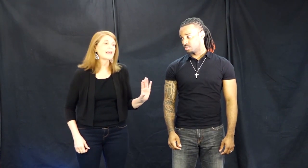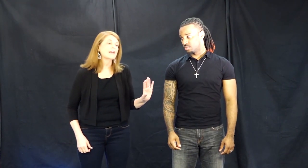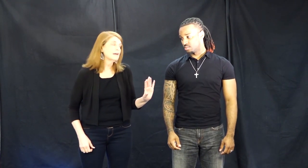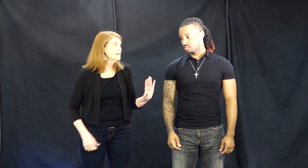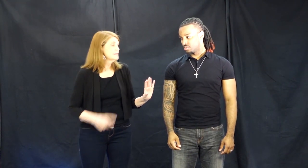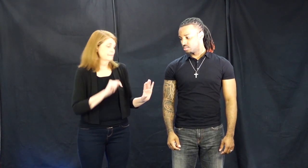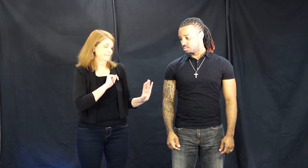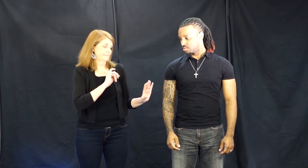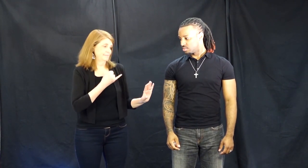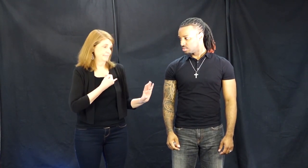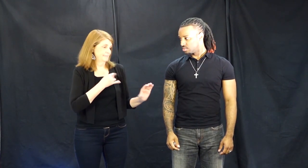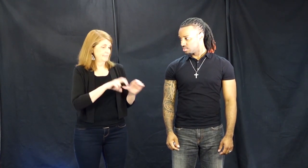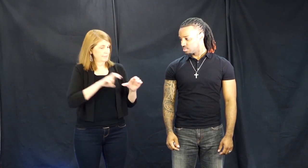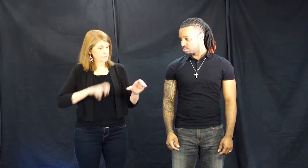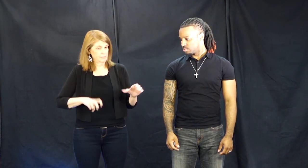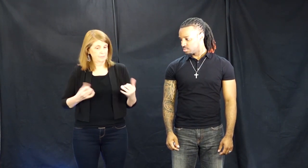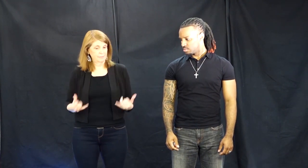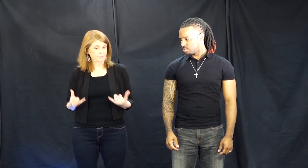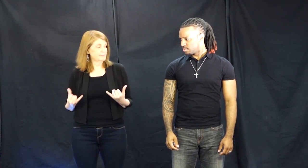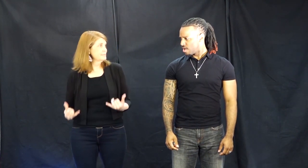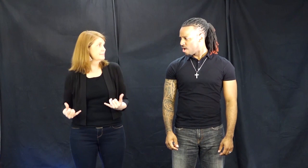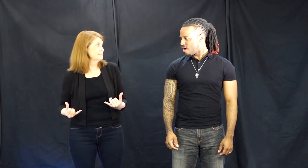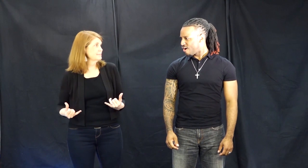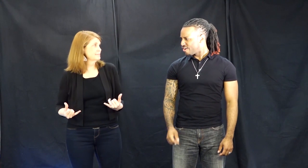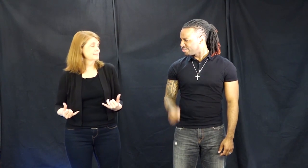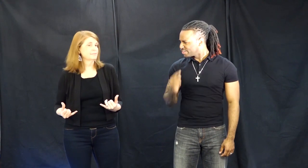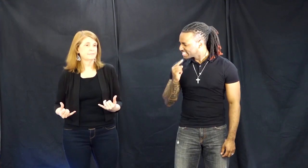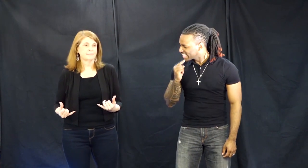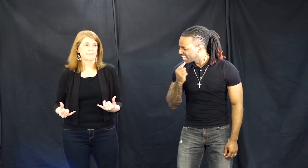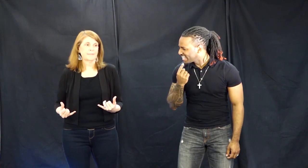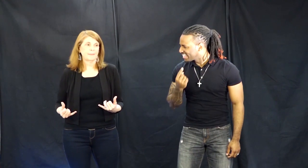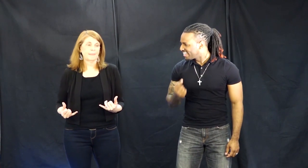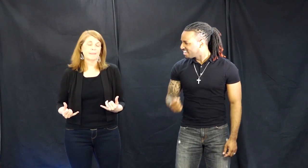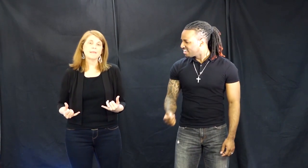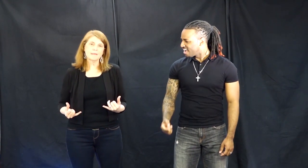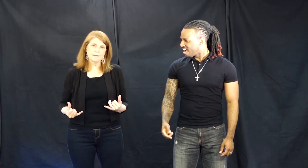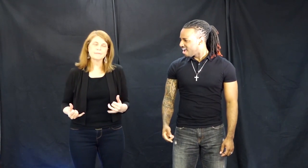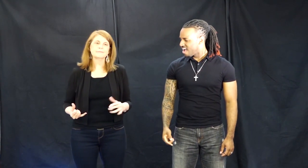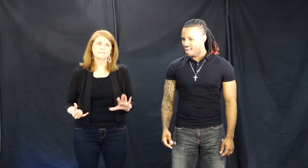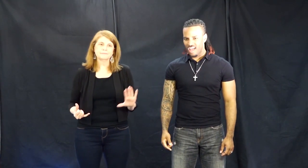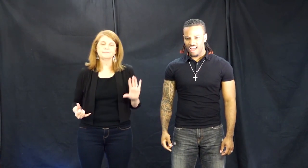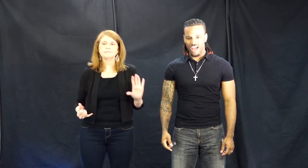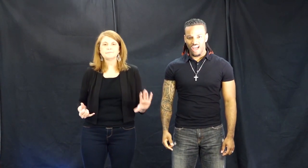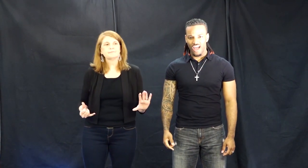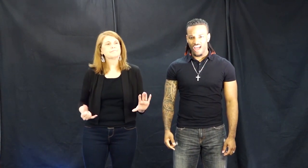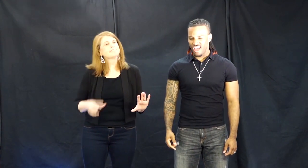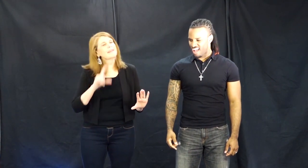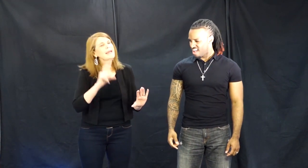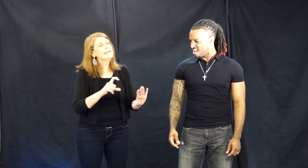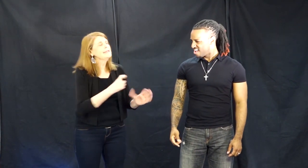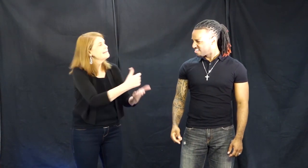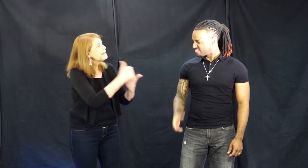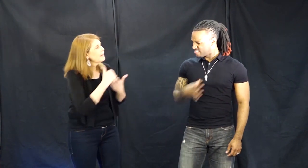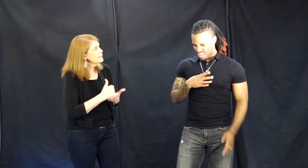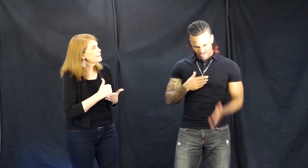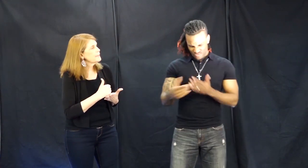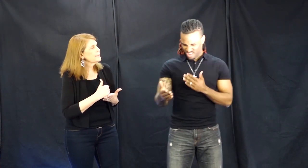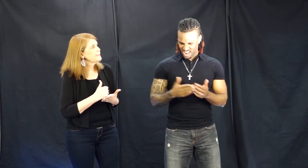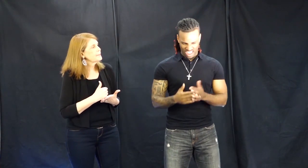Thomas Jefferson resigned this morning. You're kidding. I need a favor. Whatever you say, sir,